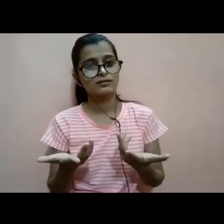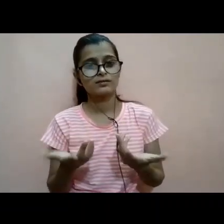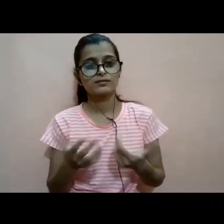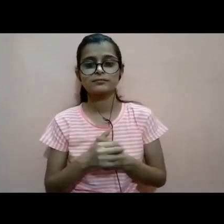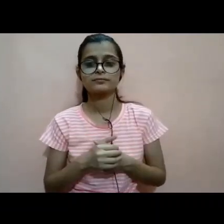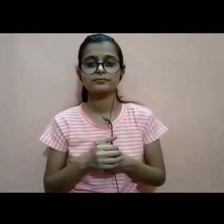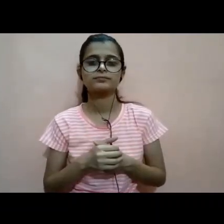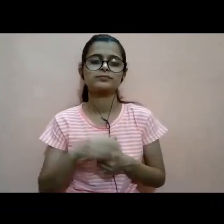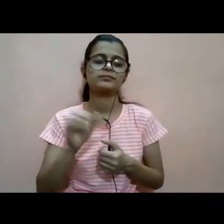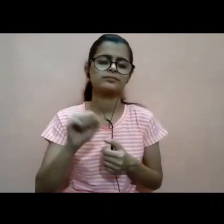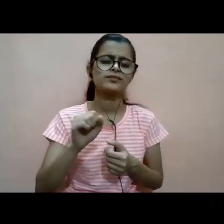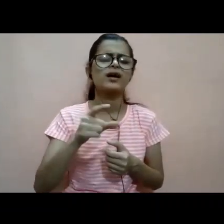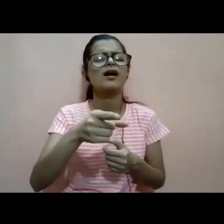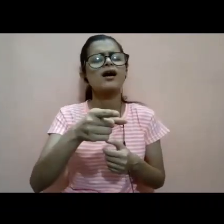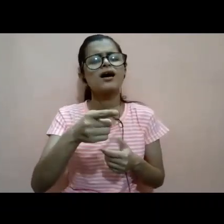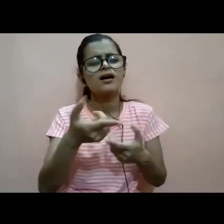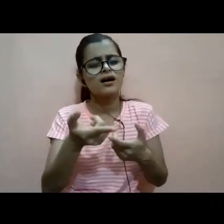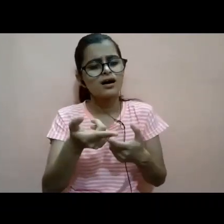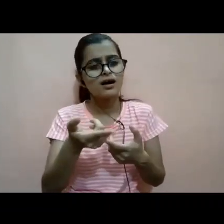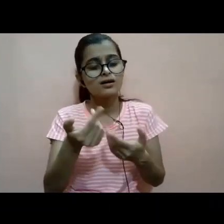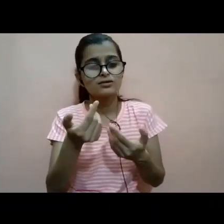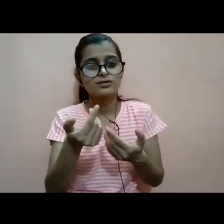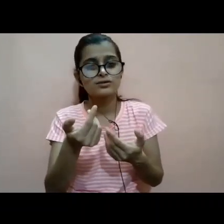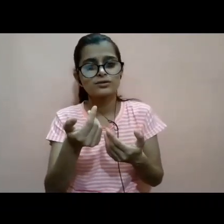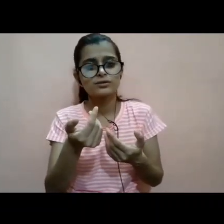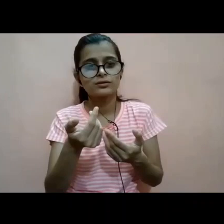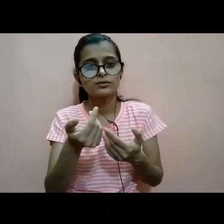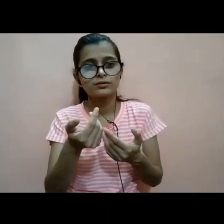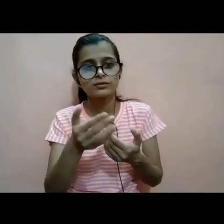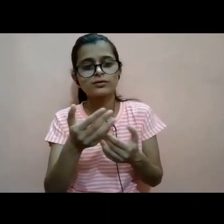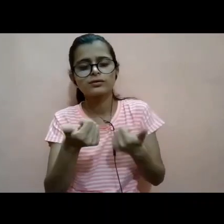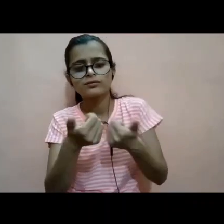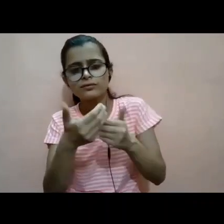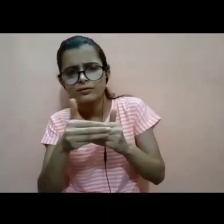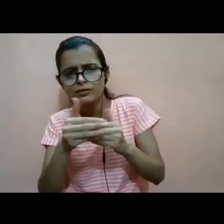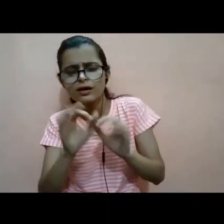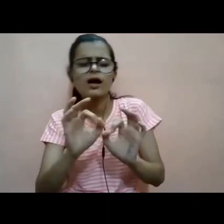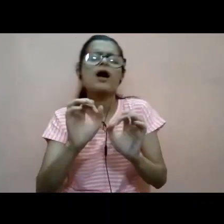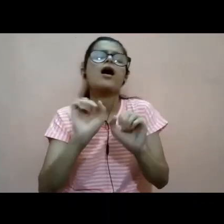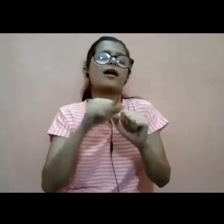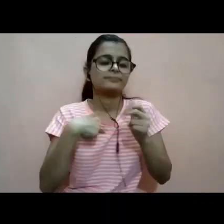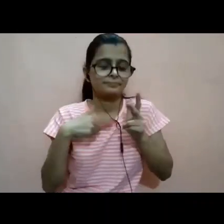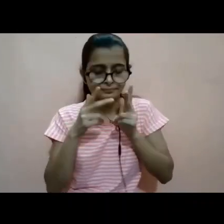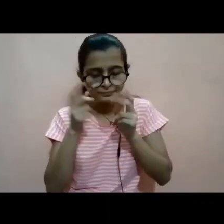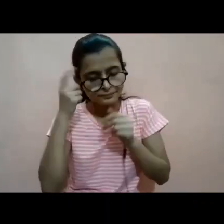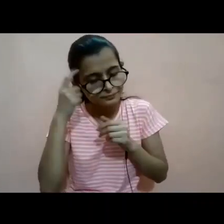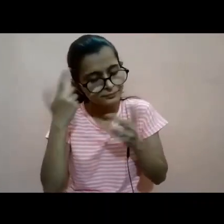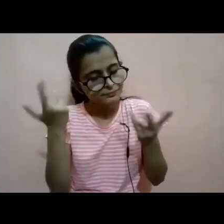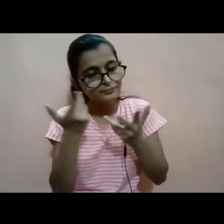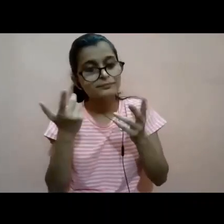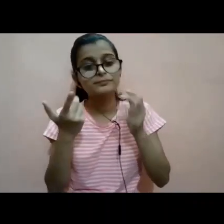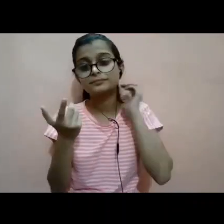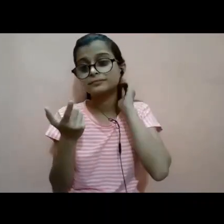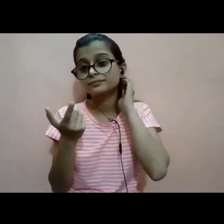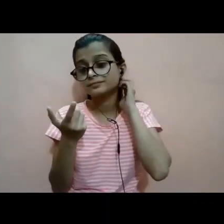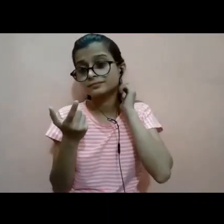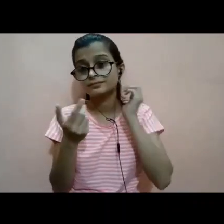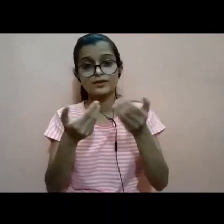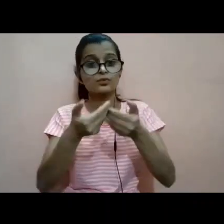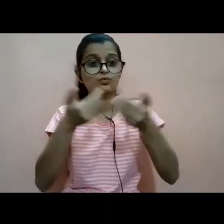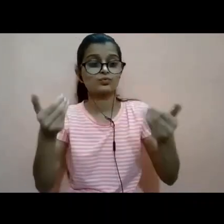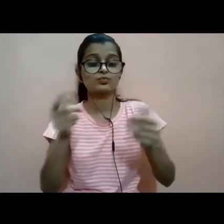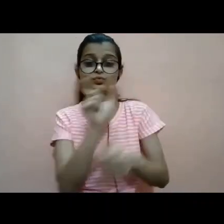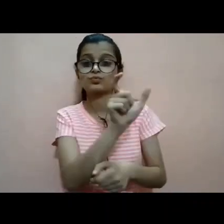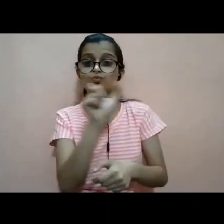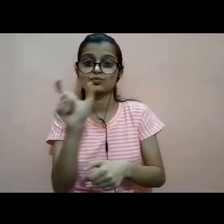Yeah. And, but I'm very sorry, go on. No, go on. No, I was just thinking about your distinction of the two words you